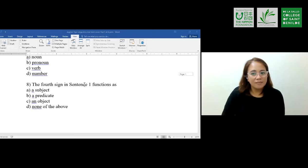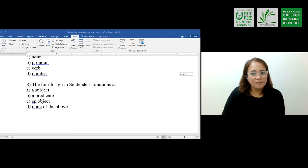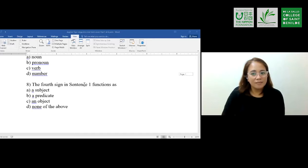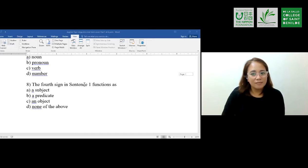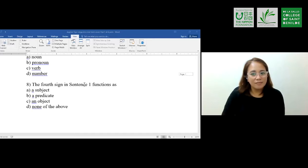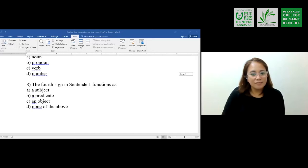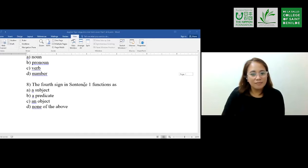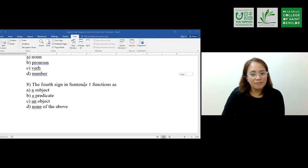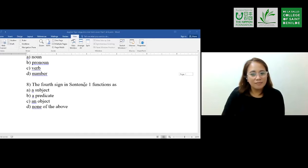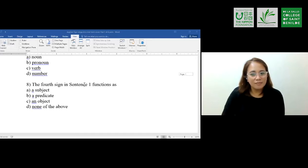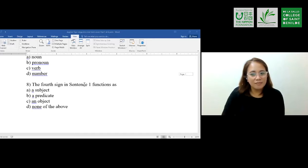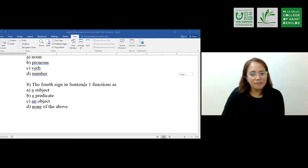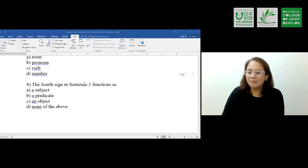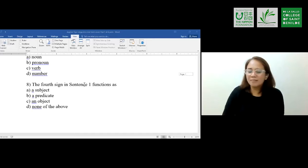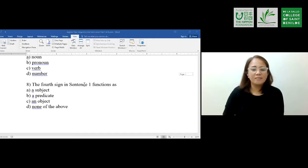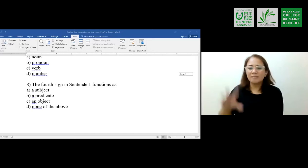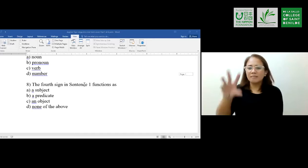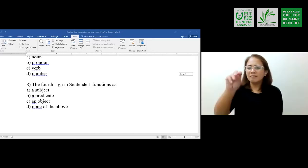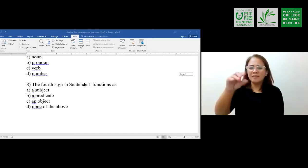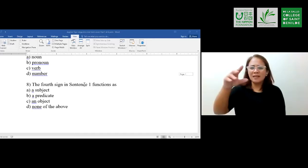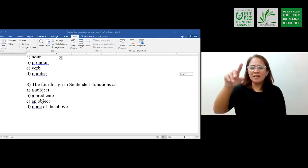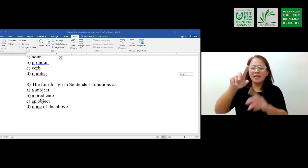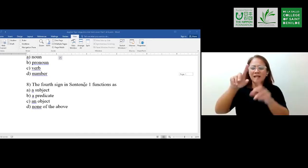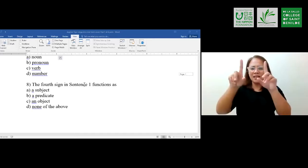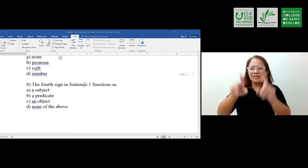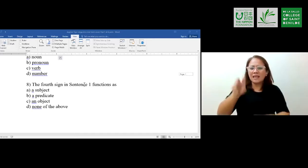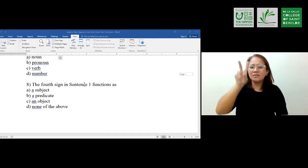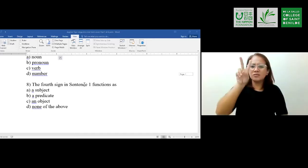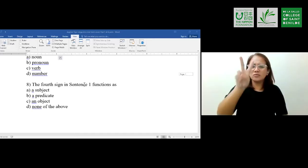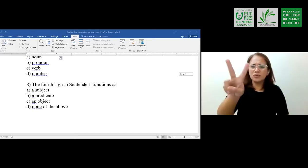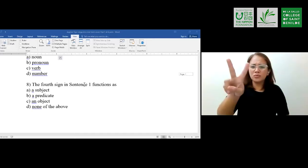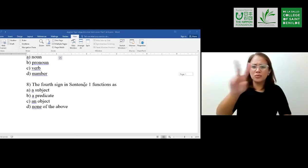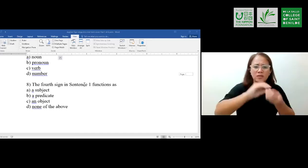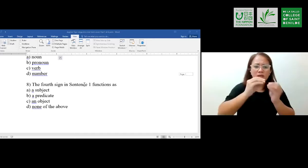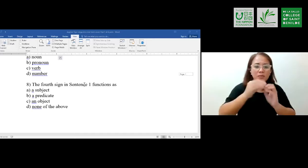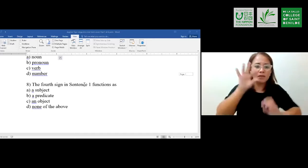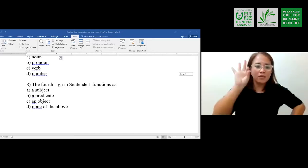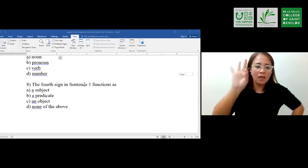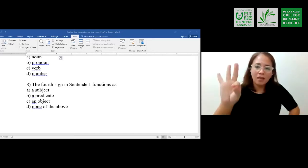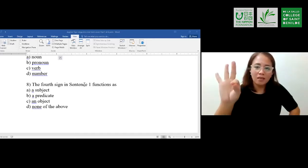No, we're on test 2, number 9. Sorry.